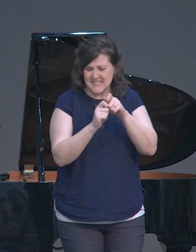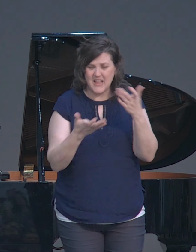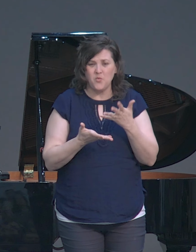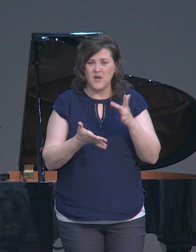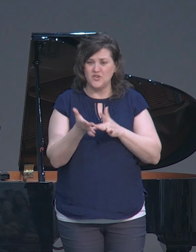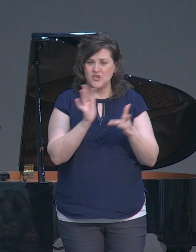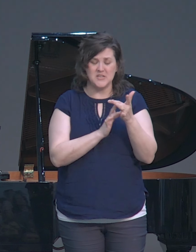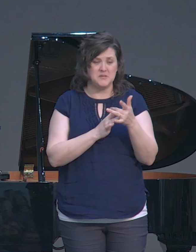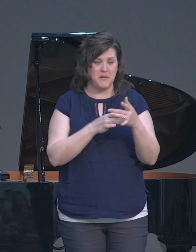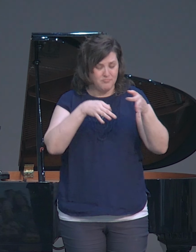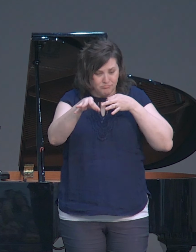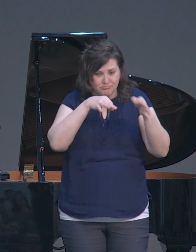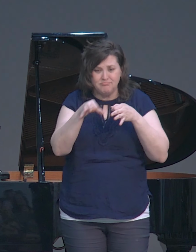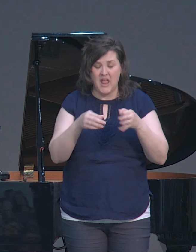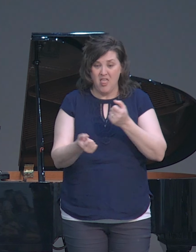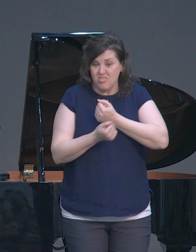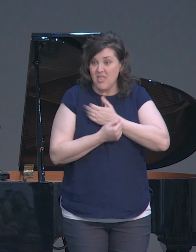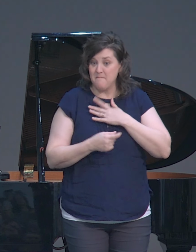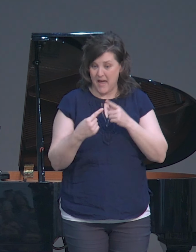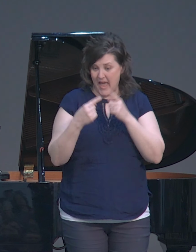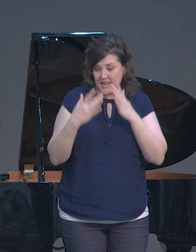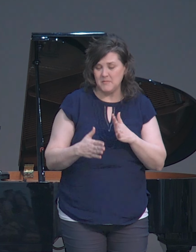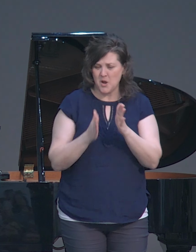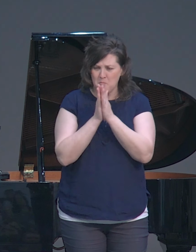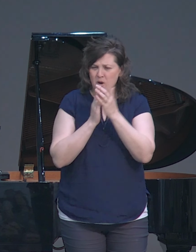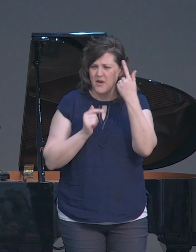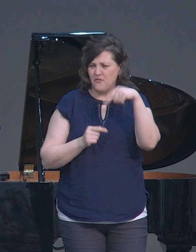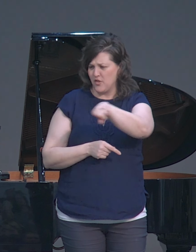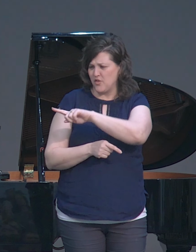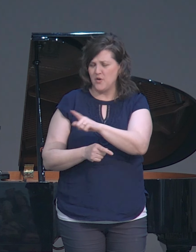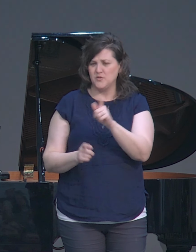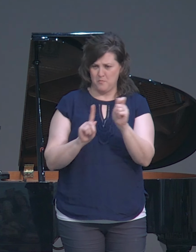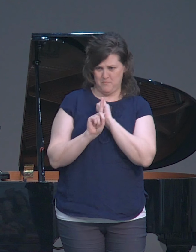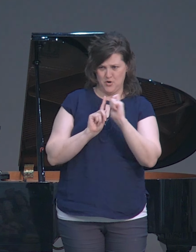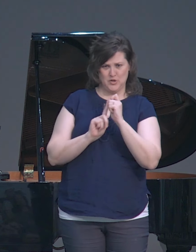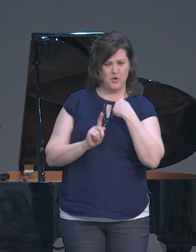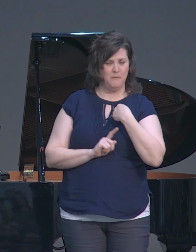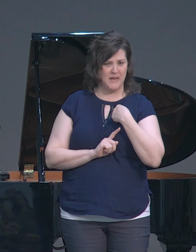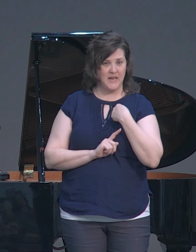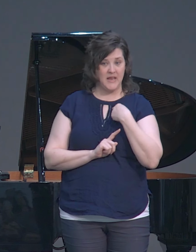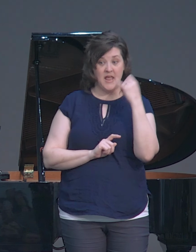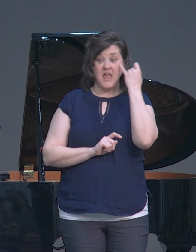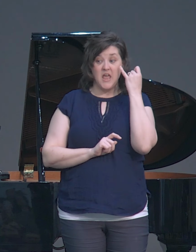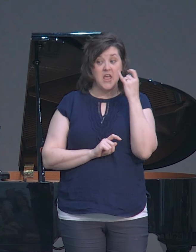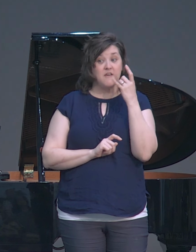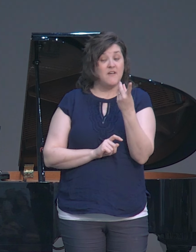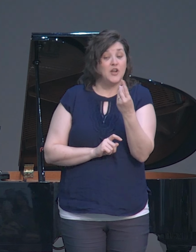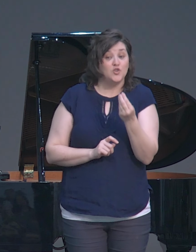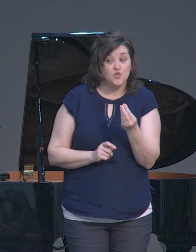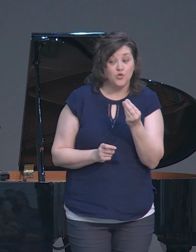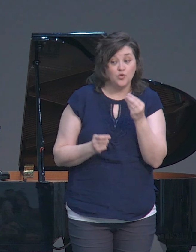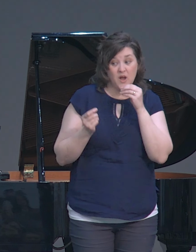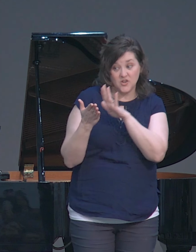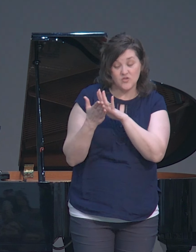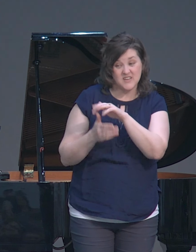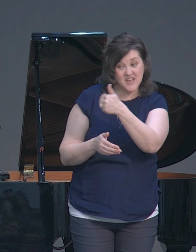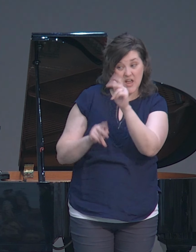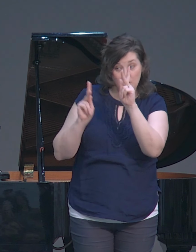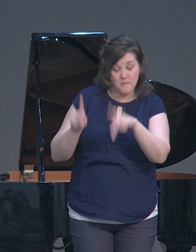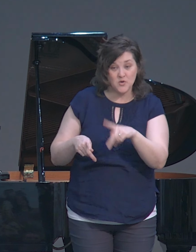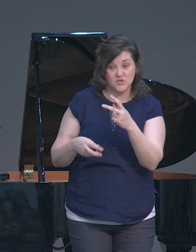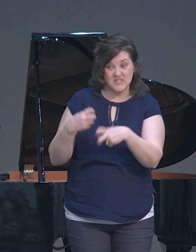whole time, to love my enemies and pray for those who persecute me. And when I do address someone else's issues, I